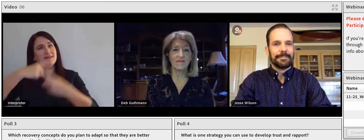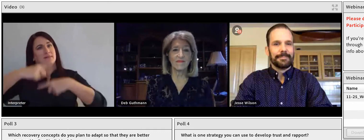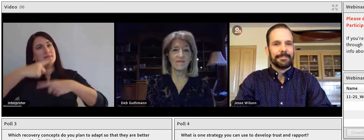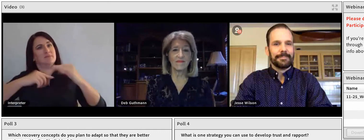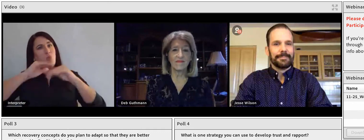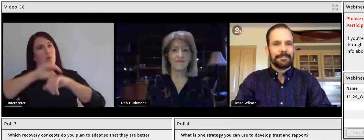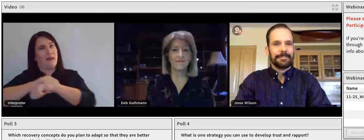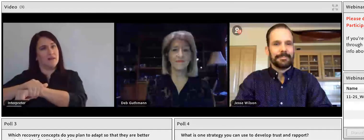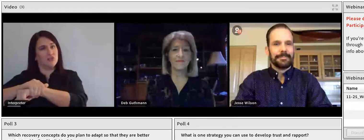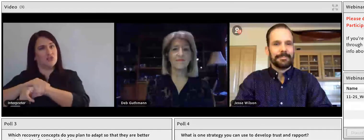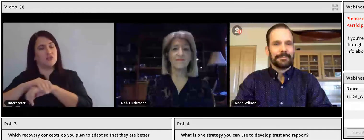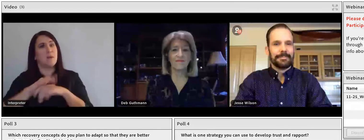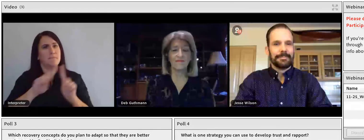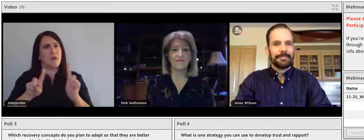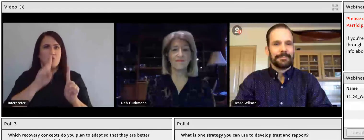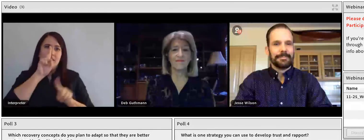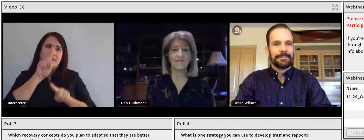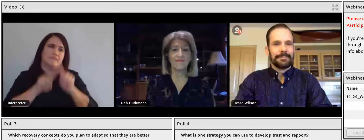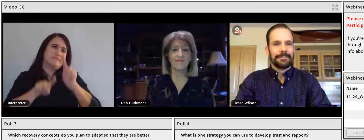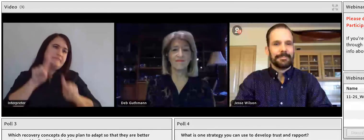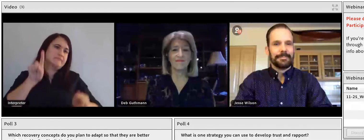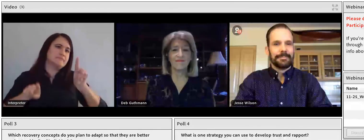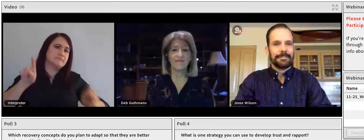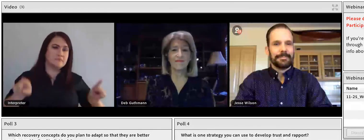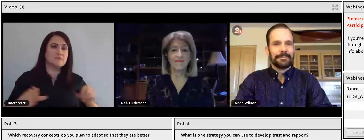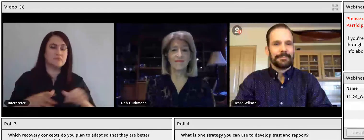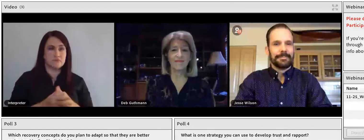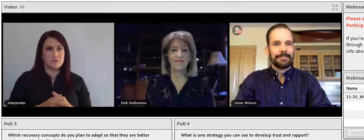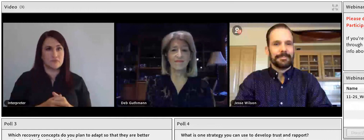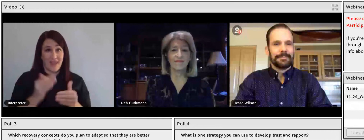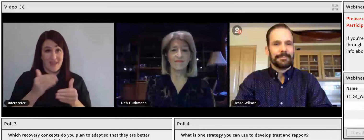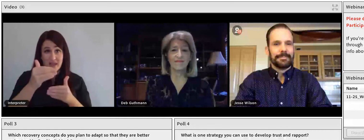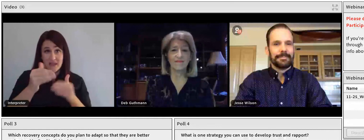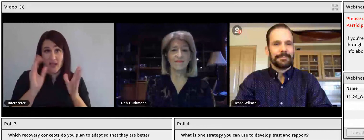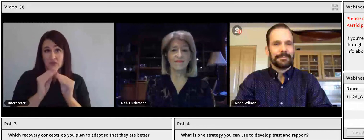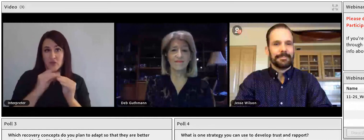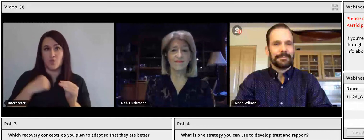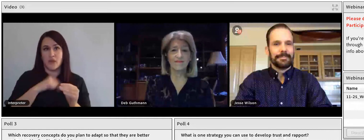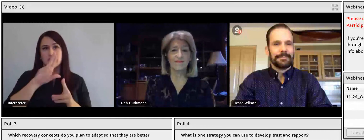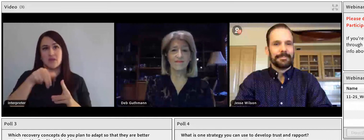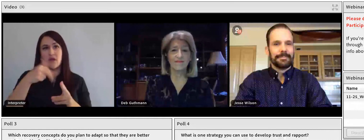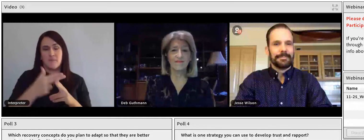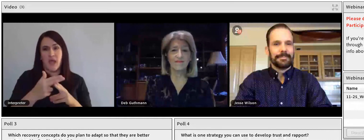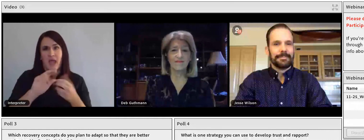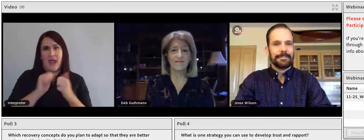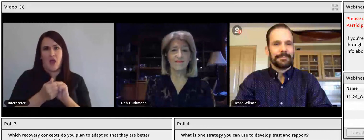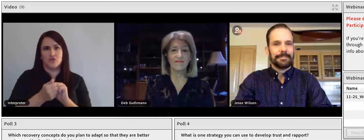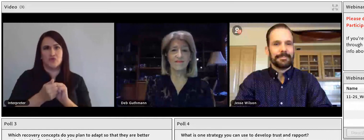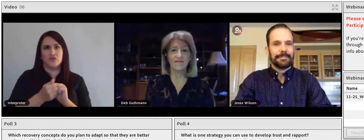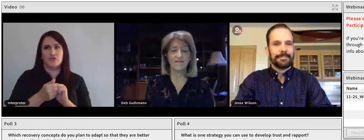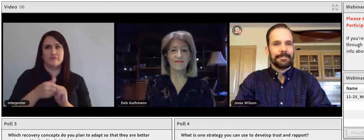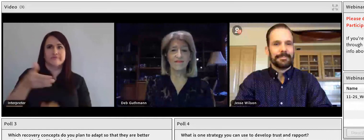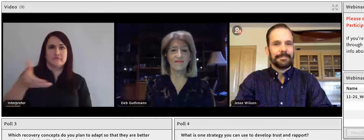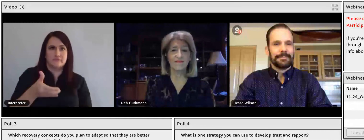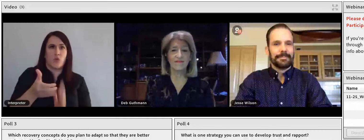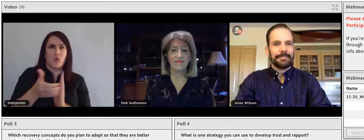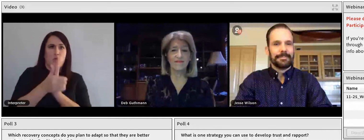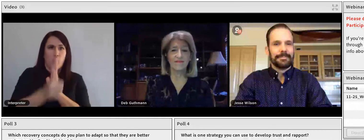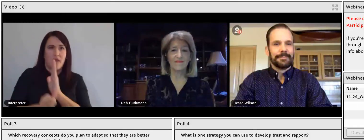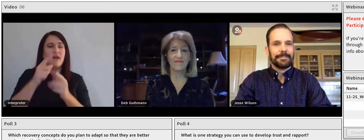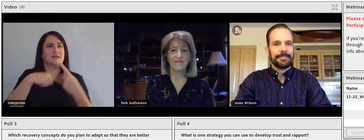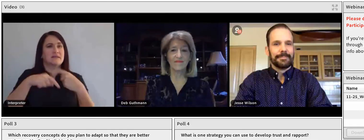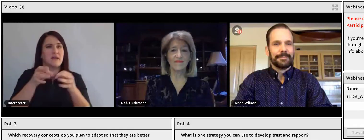signing more English. But that really varies. And next session, we will be going into how to obtain a qualified